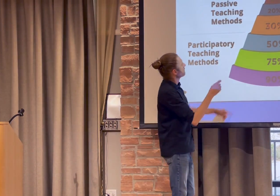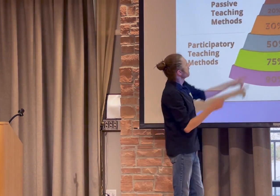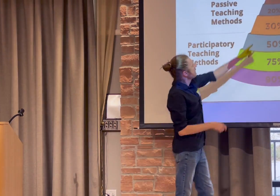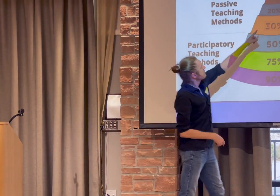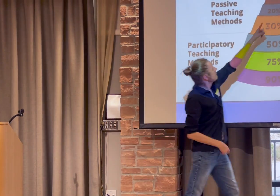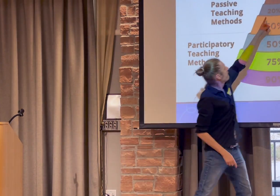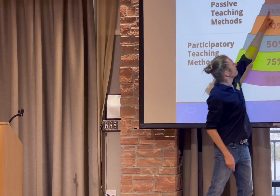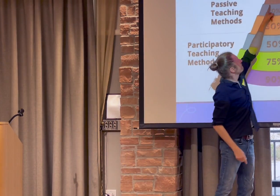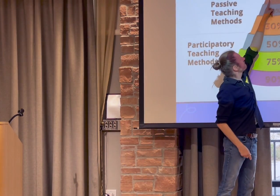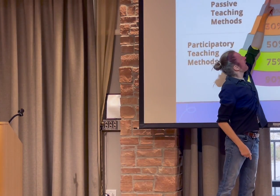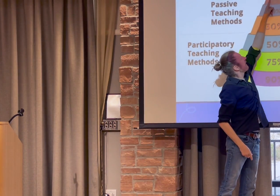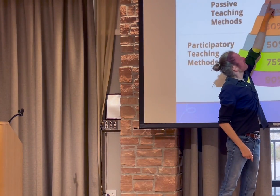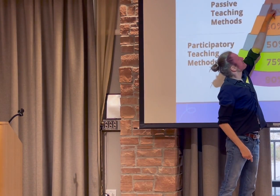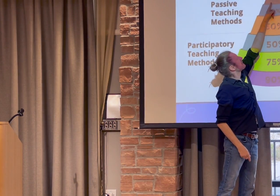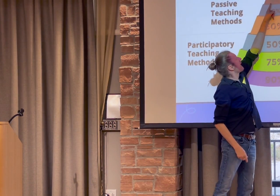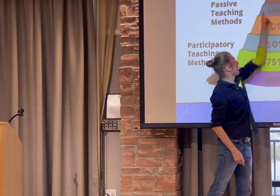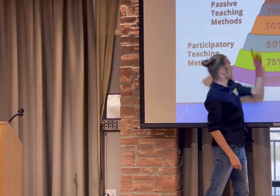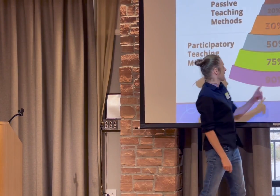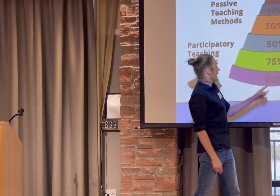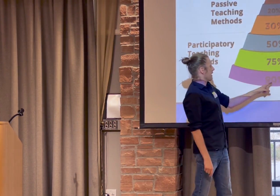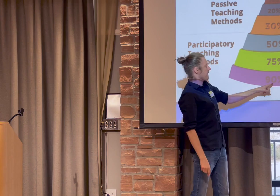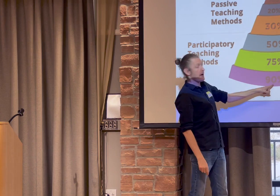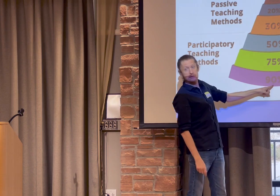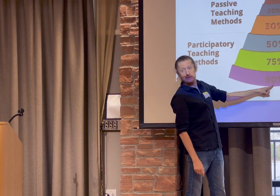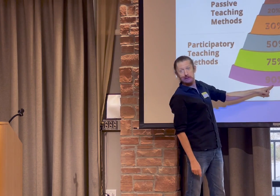I want you to look at this for a minute. Take a look here.